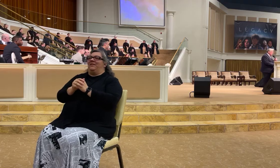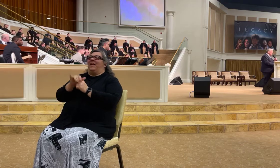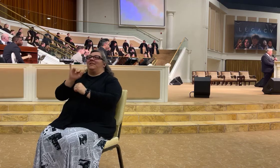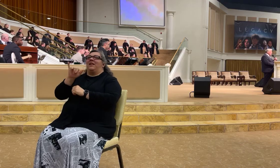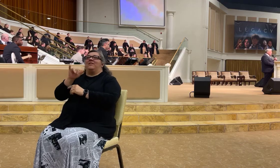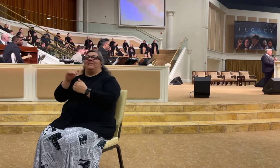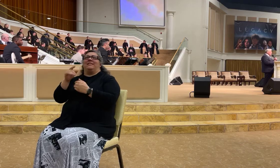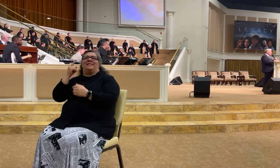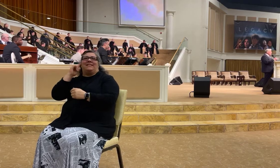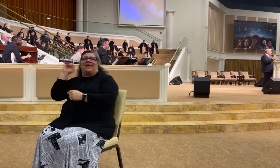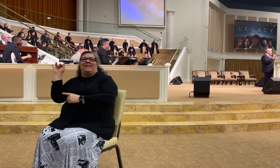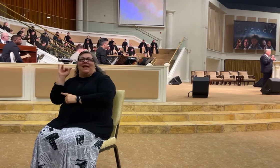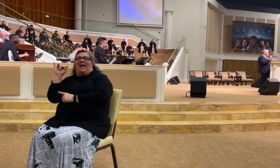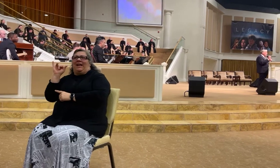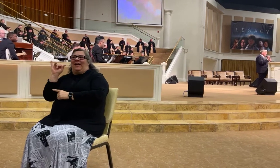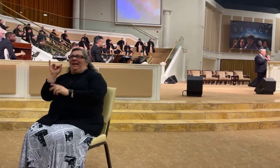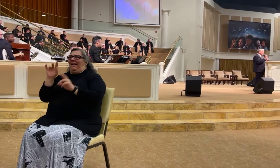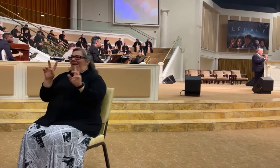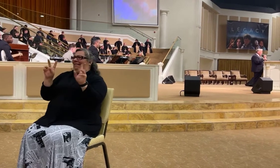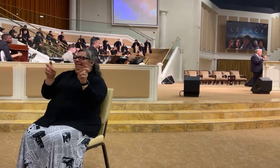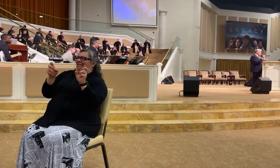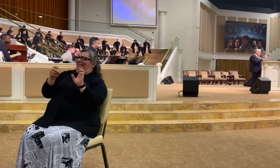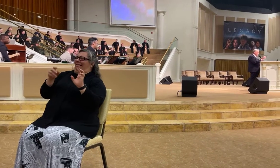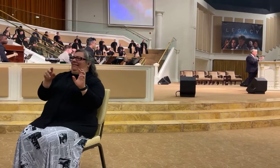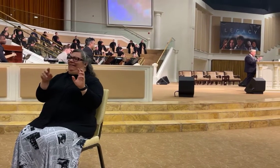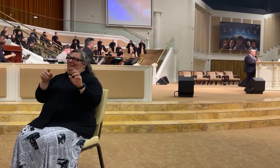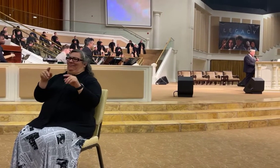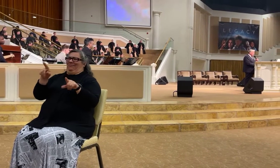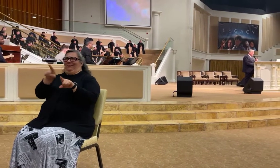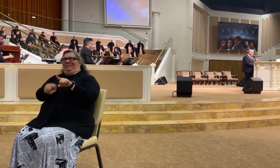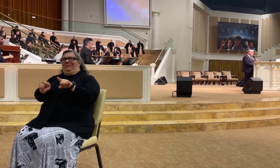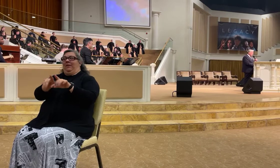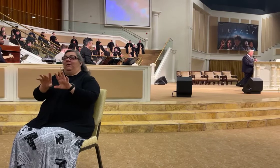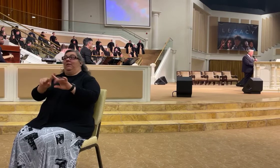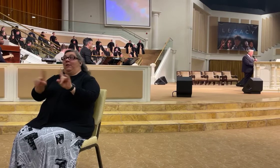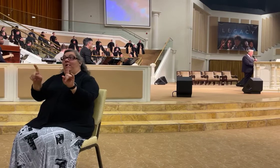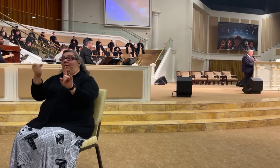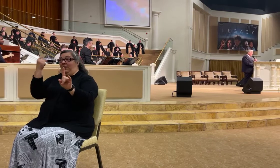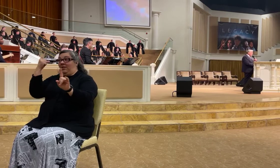That's all sounds like a cliche. There's nothing like the house of God.